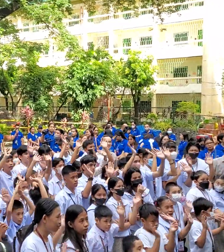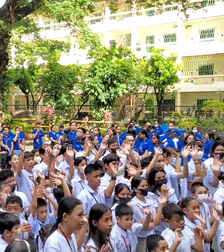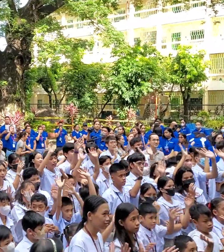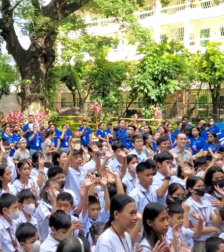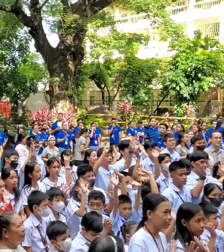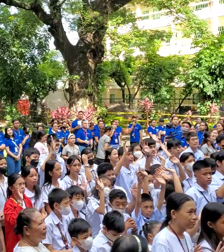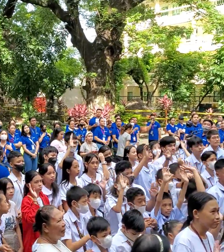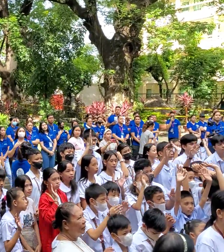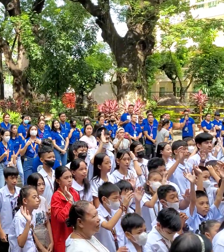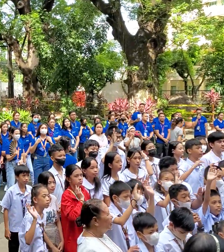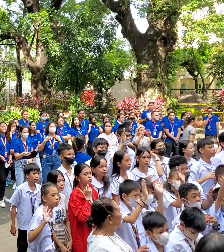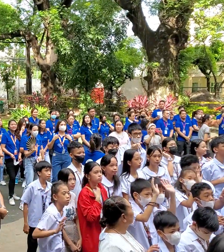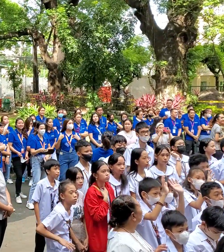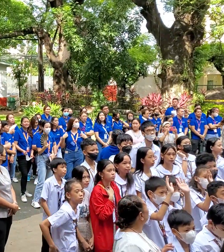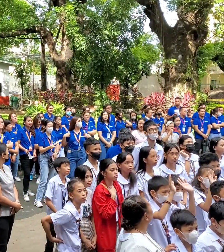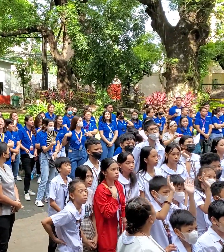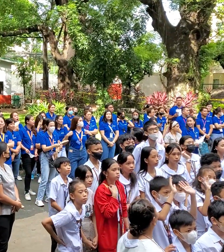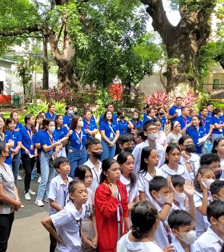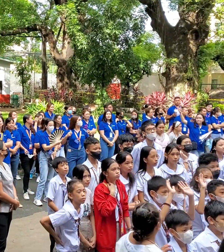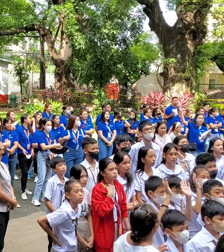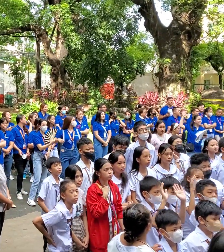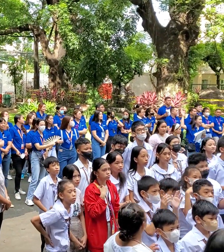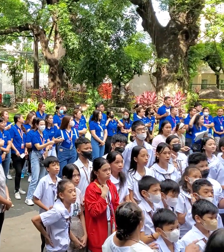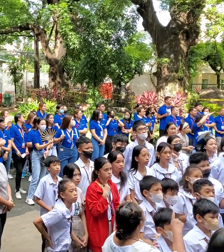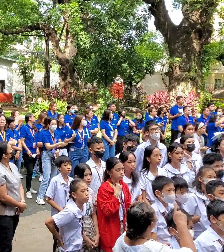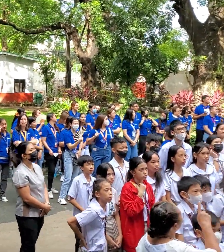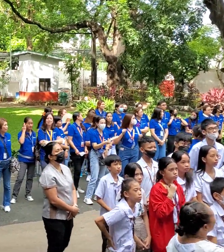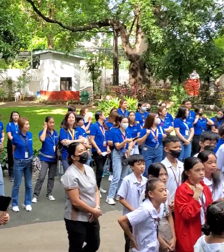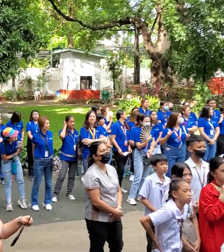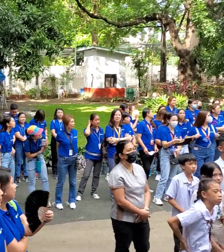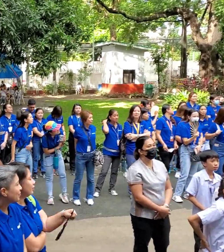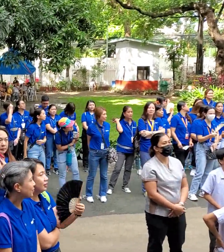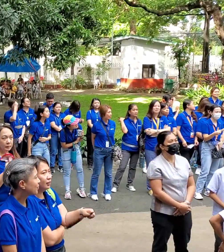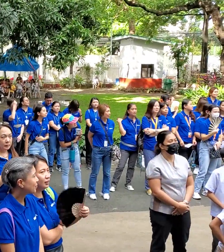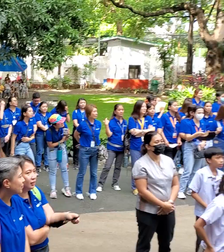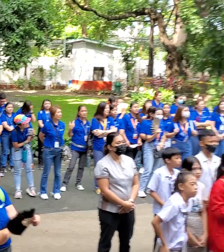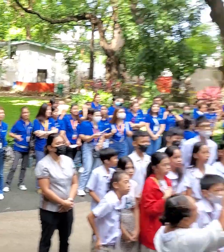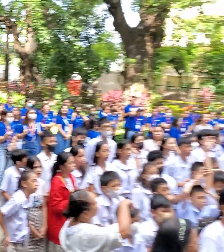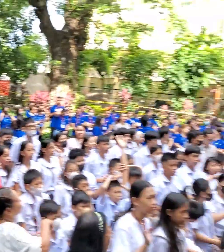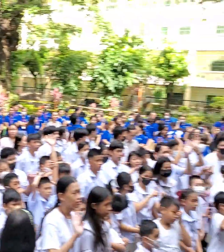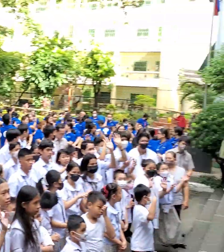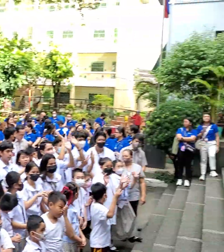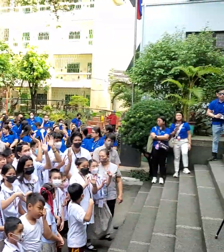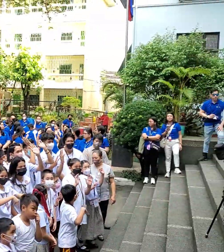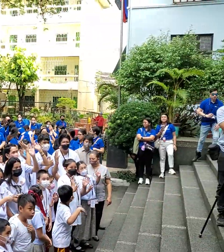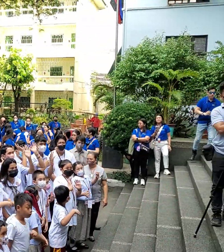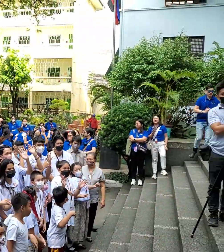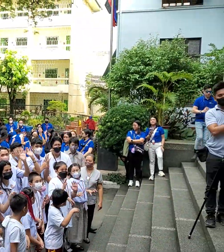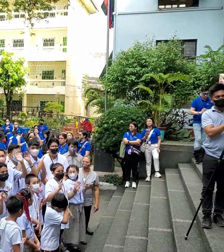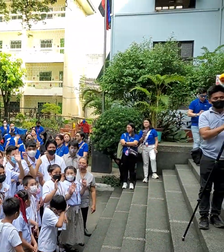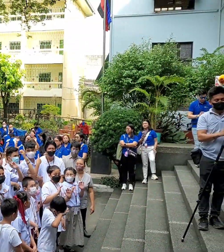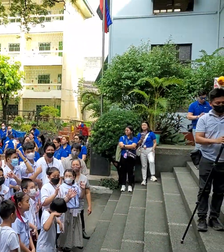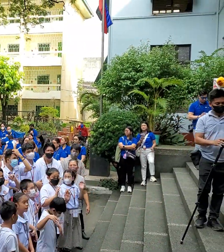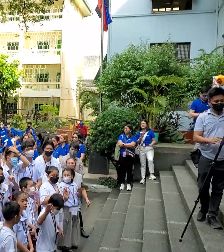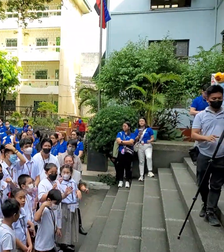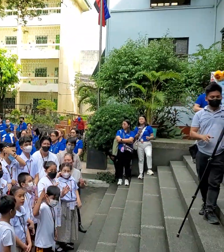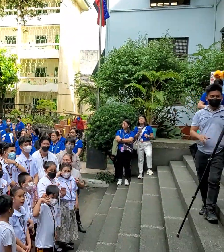good friends from SM Markets. SM Markets? Ayan, naku, andun po sila. We also have friends from Prime